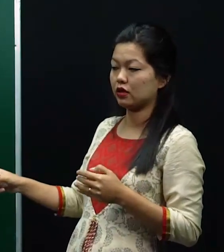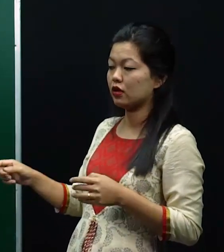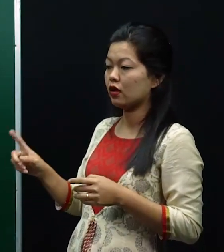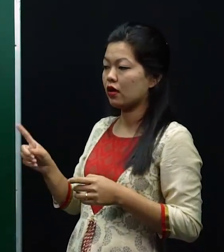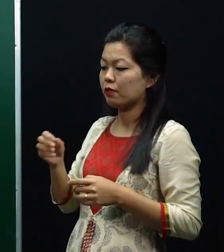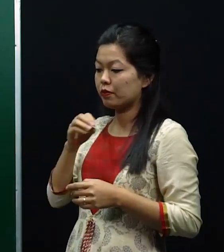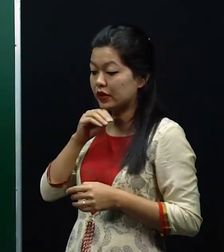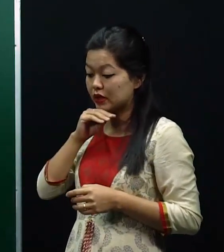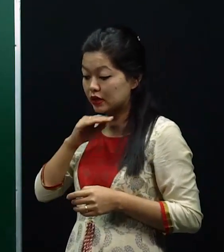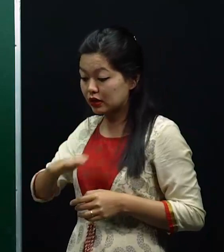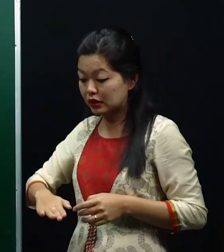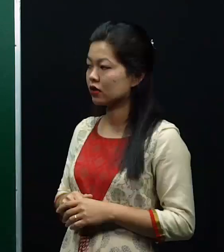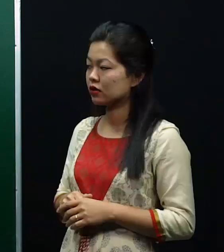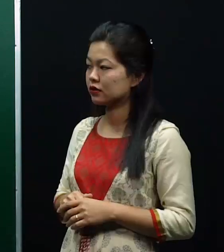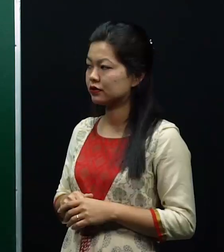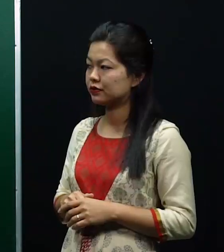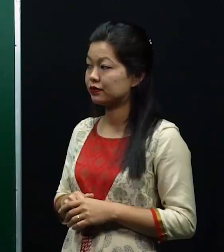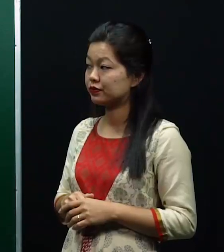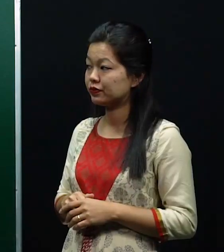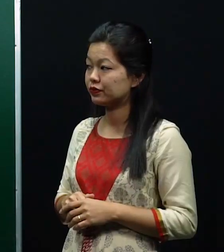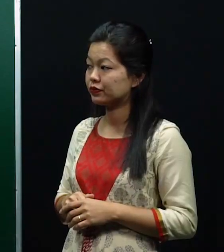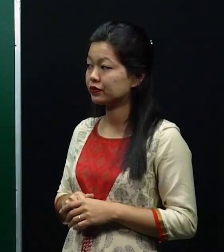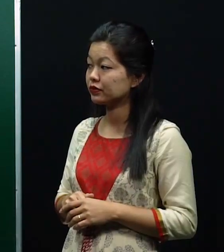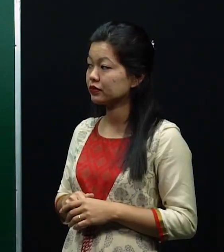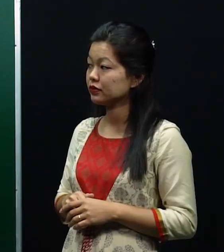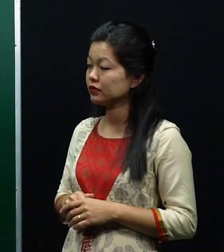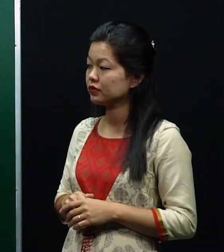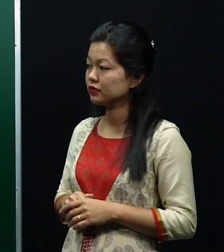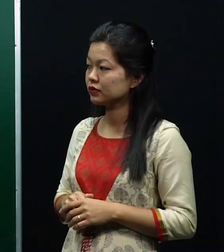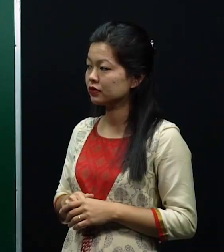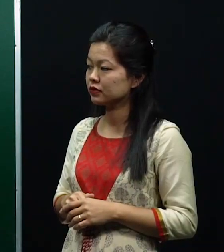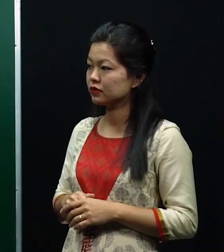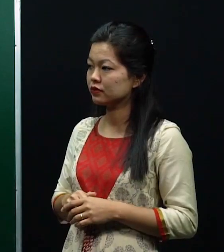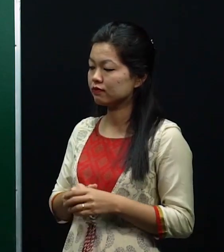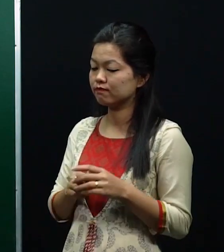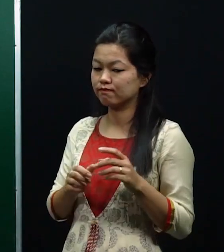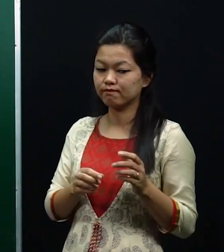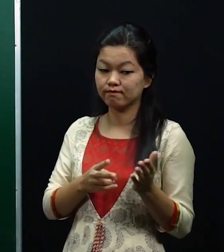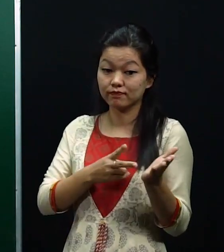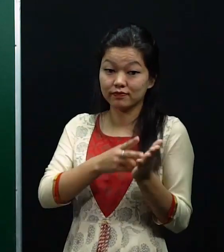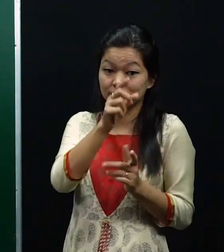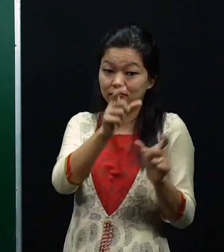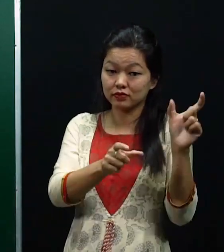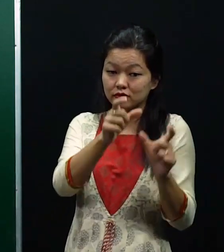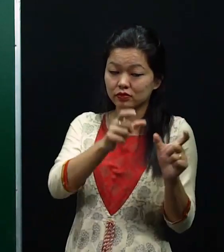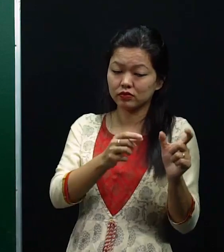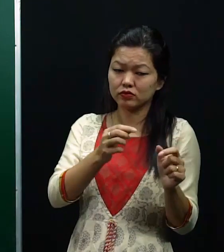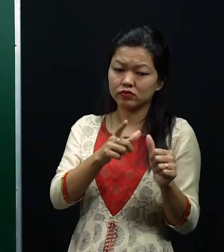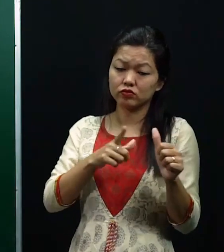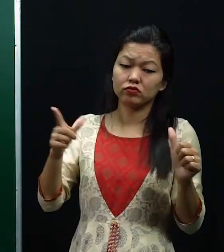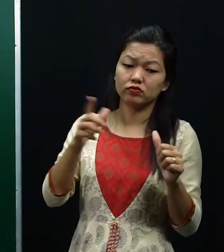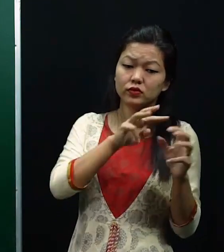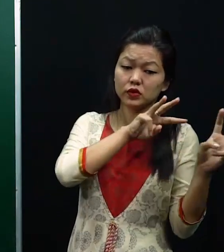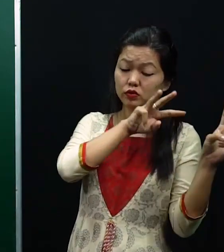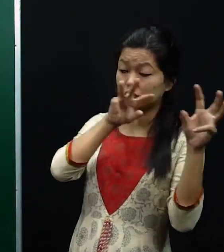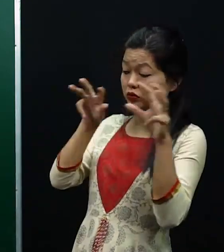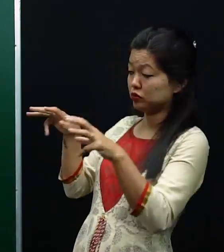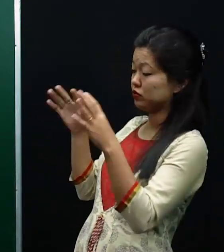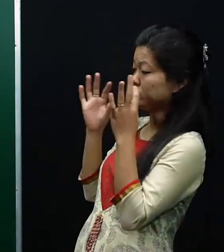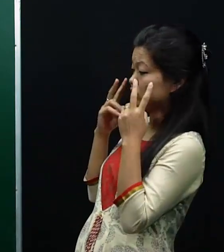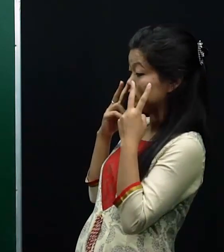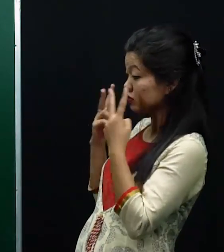We do not know the reason why, but something in his mind began to tell him that that person will come. He had